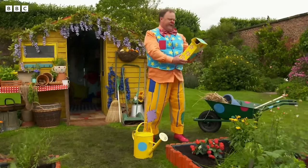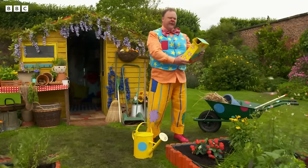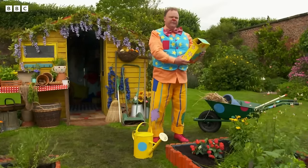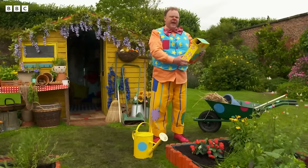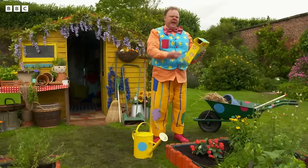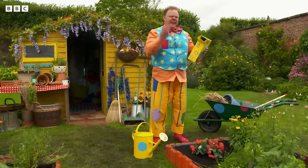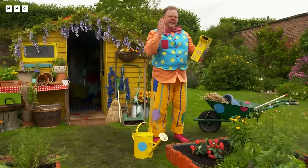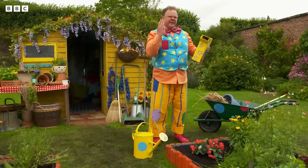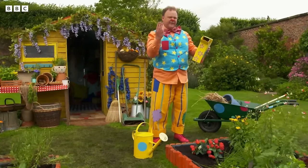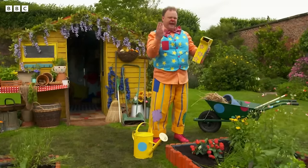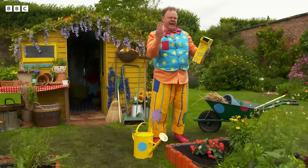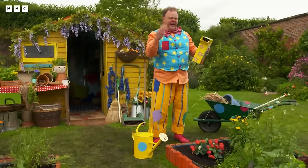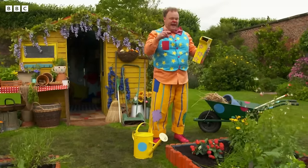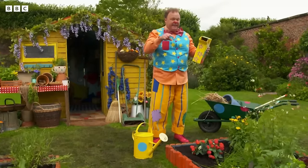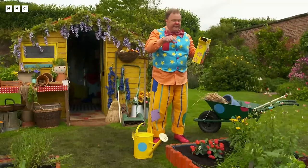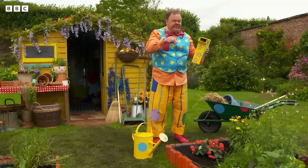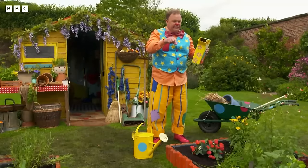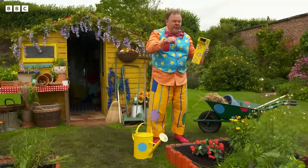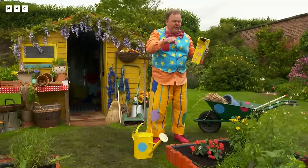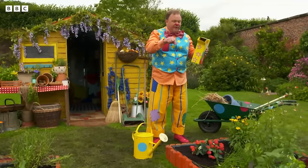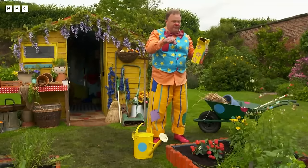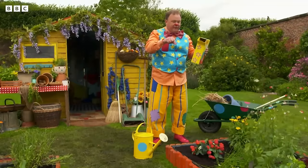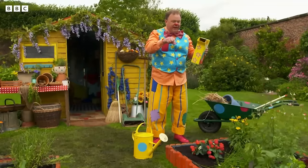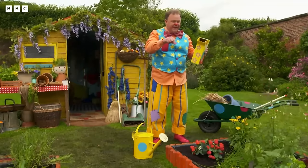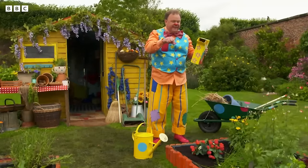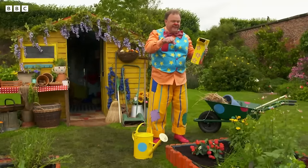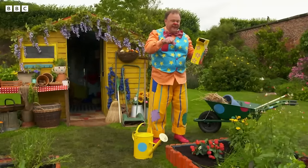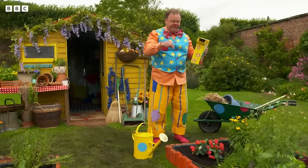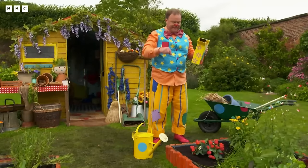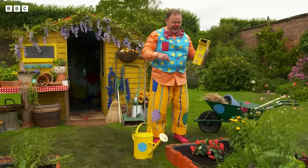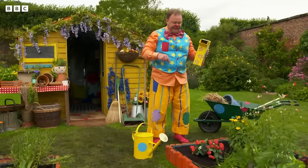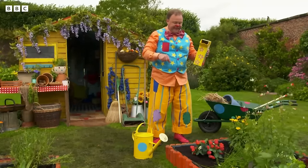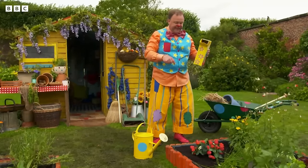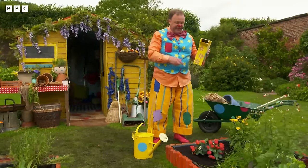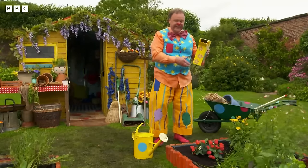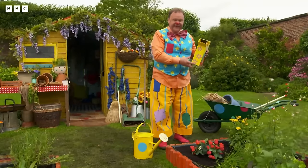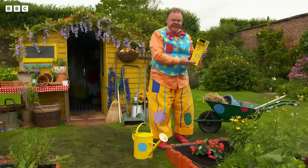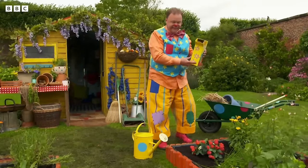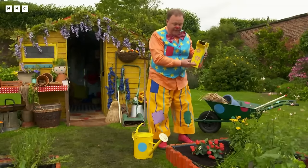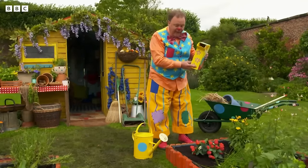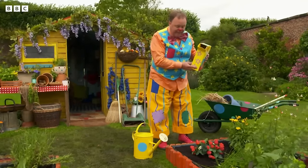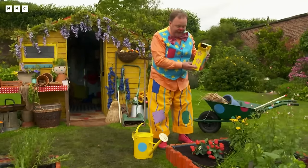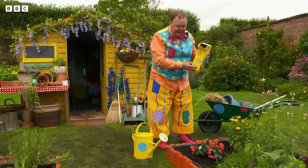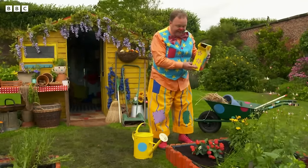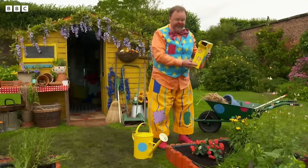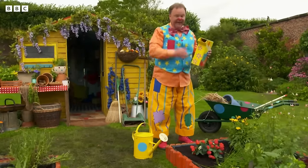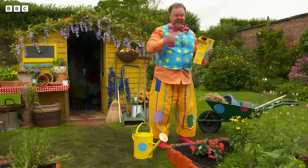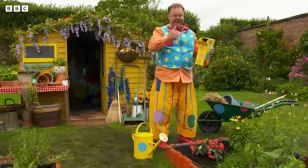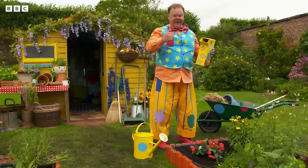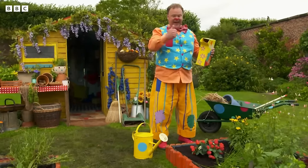sprinkle 3 small sprinkles of dust onto your strawberries.